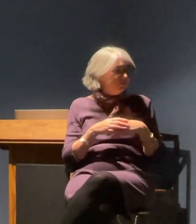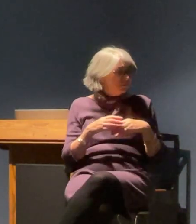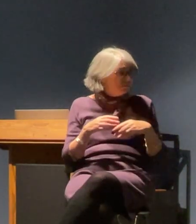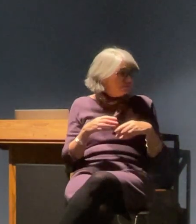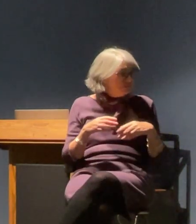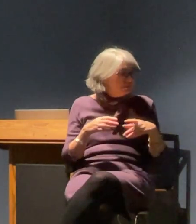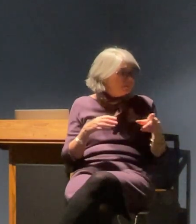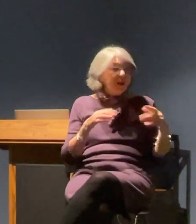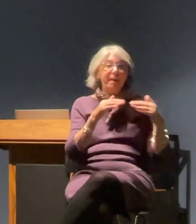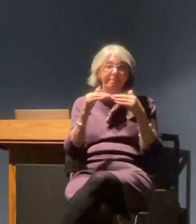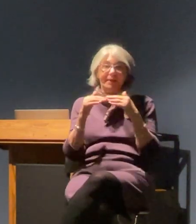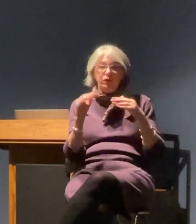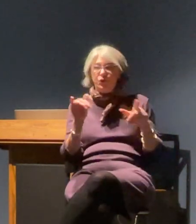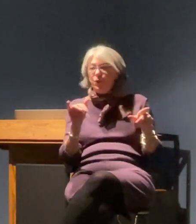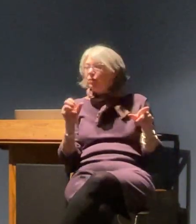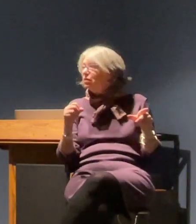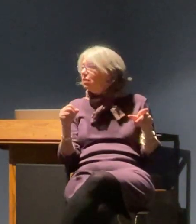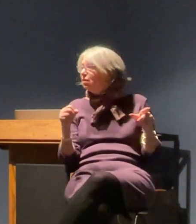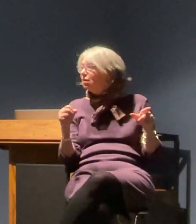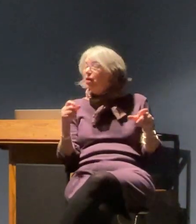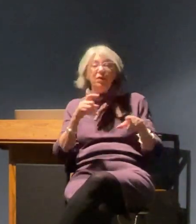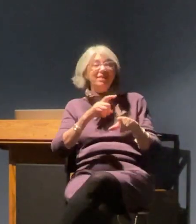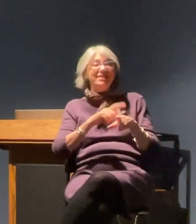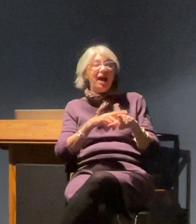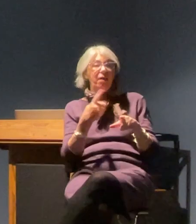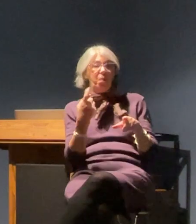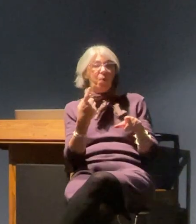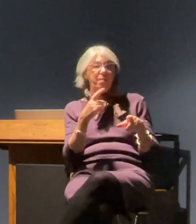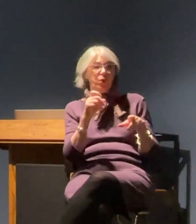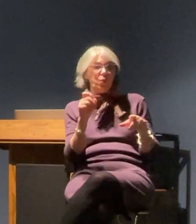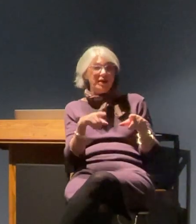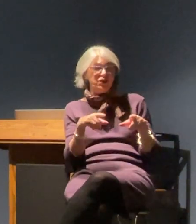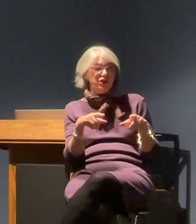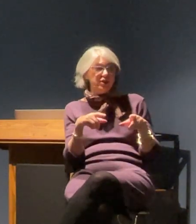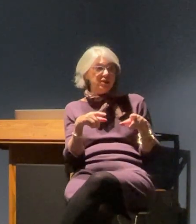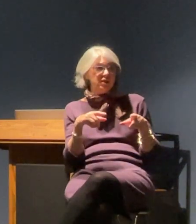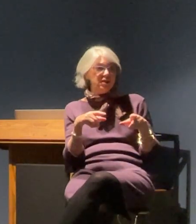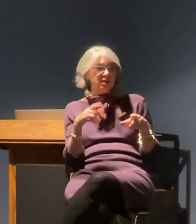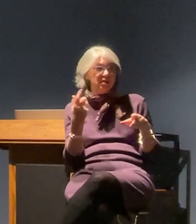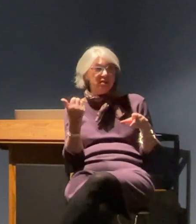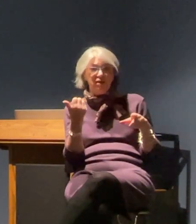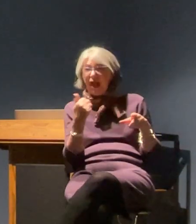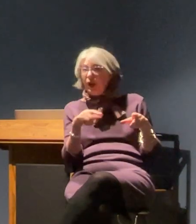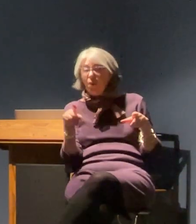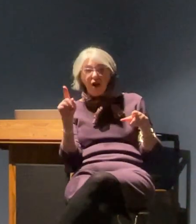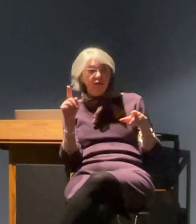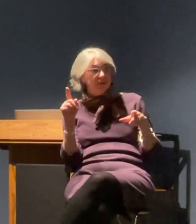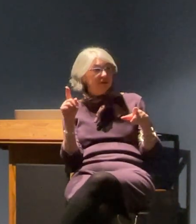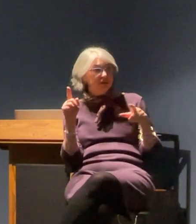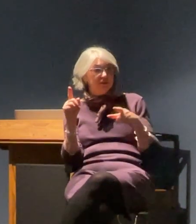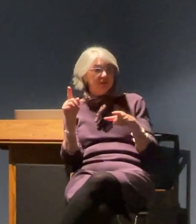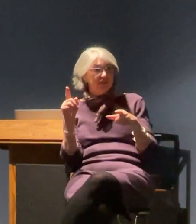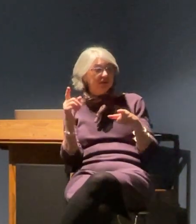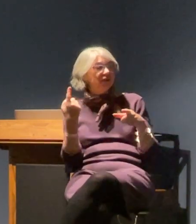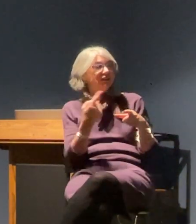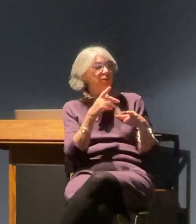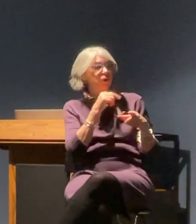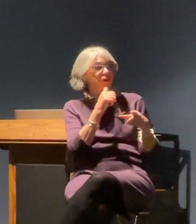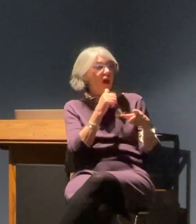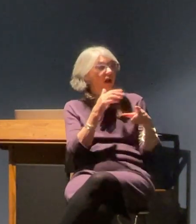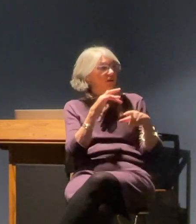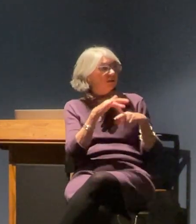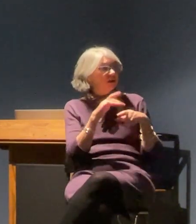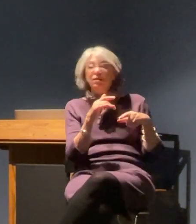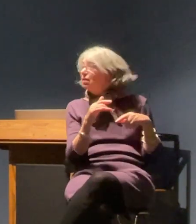We have time. PS2. Yeah. We have time for one more question. Anyone who, maybe someone who's not been to the museum. Oh,